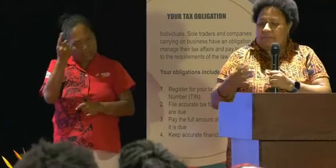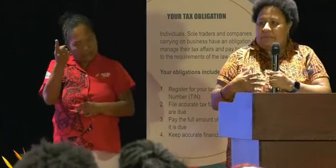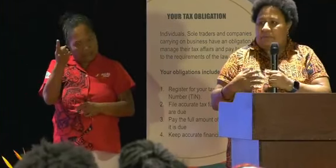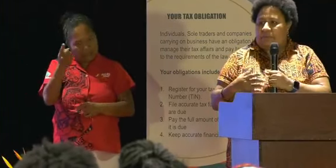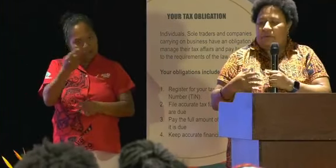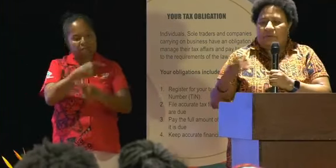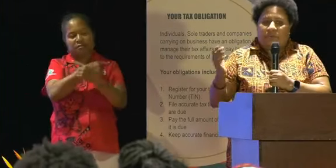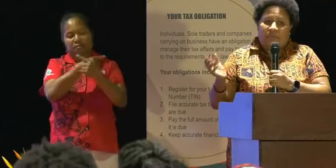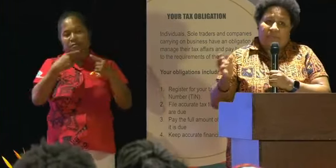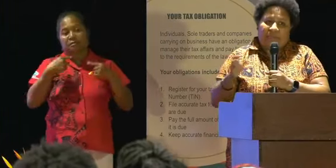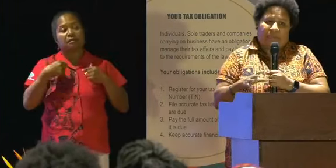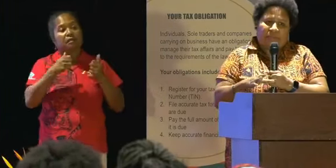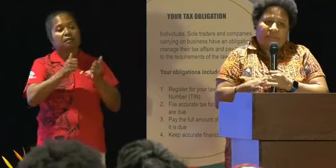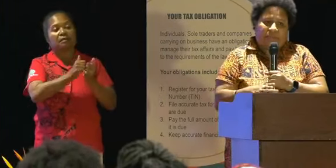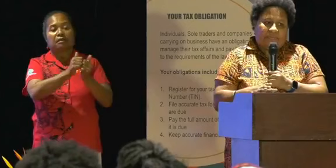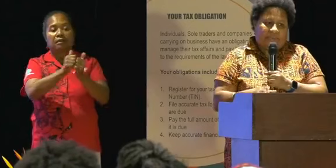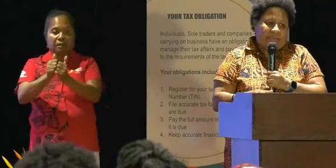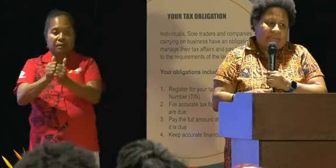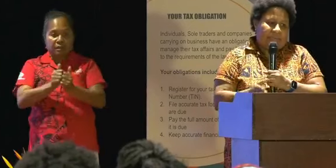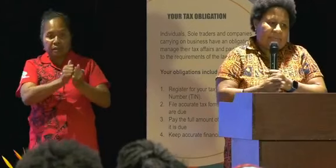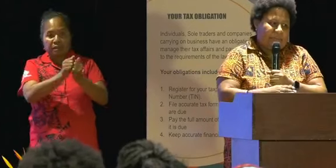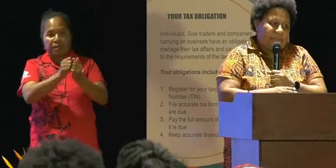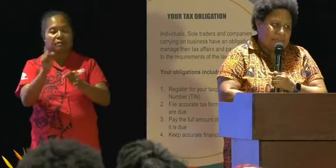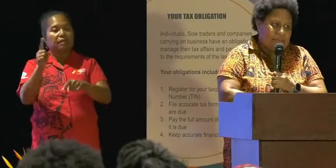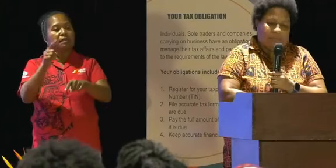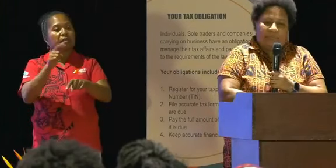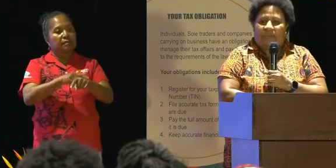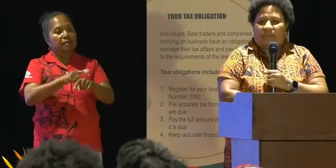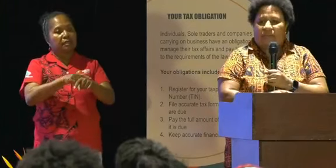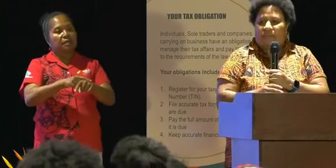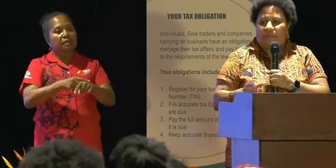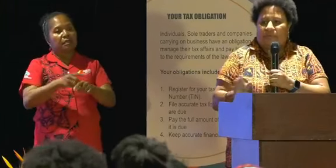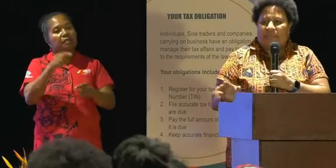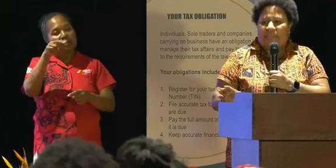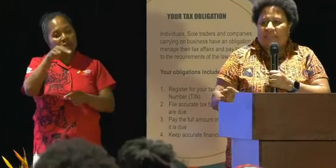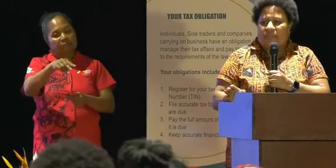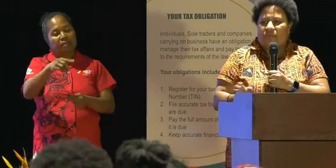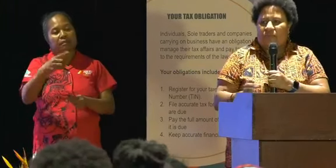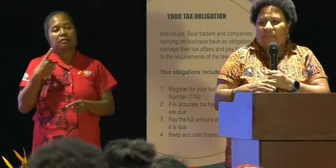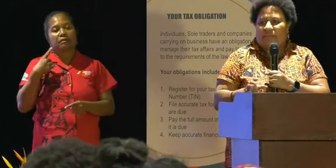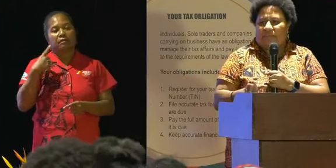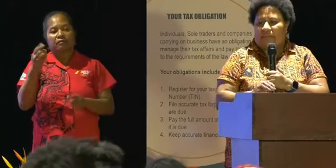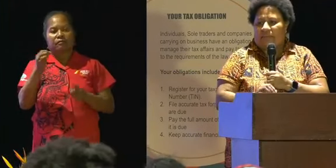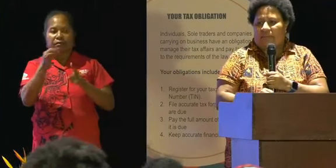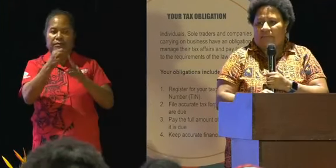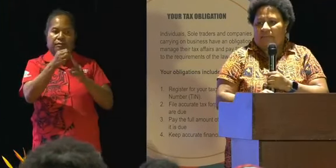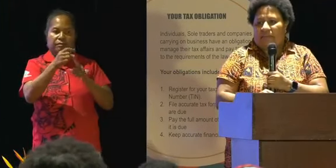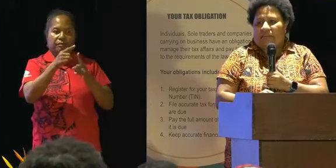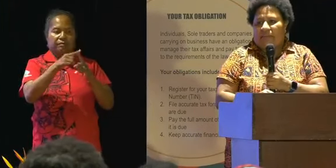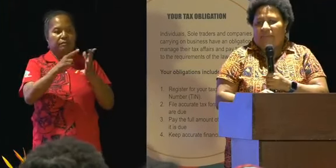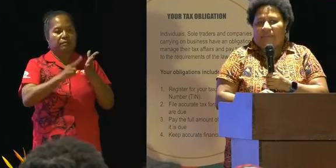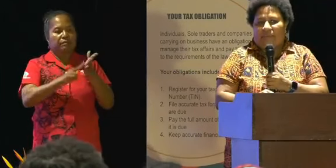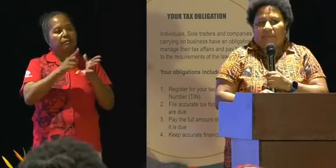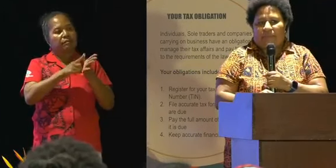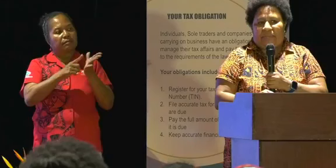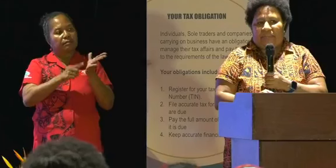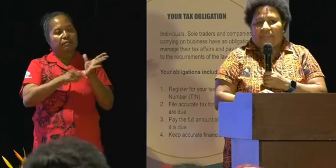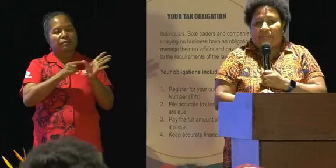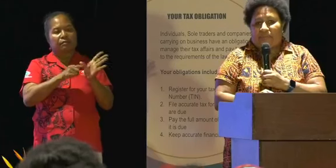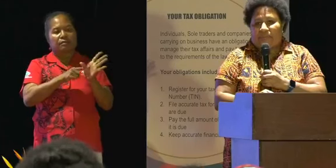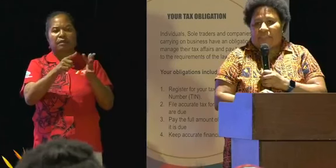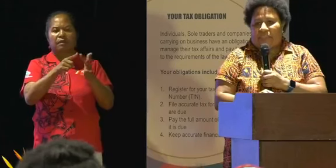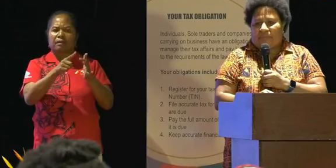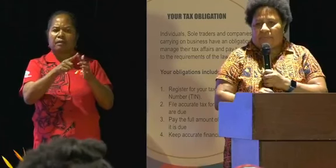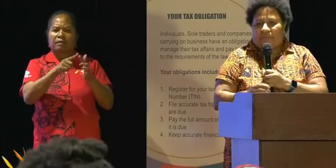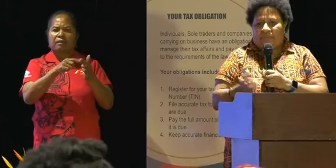by agree law. One time you need to file, now one time you need to pay. So if you're penalized too, we have people call him